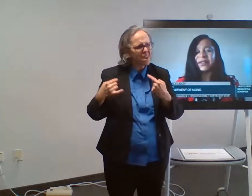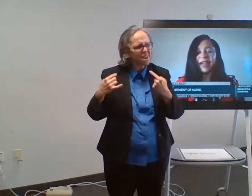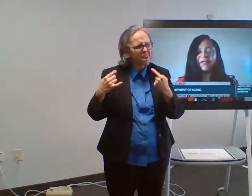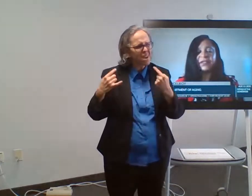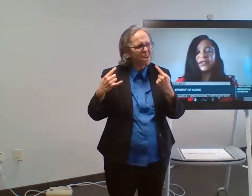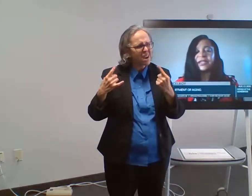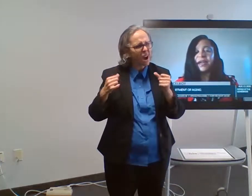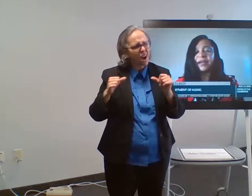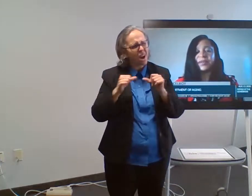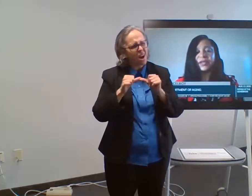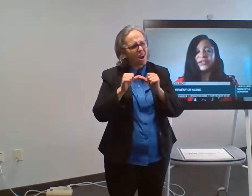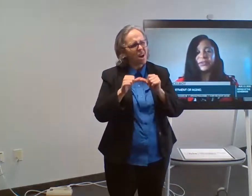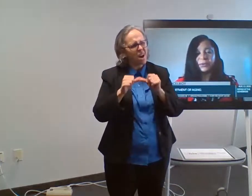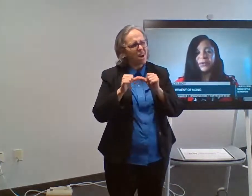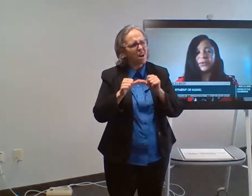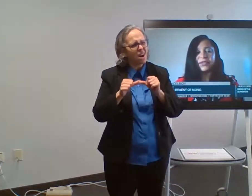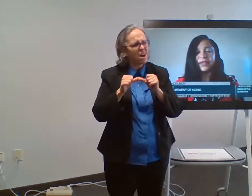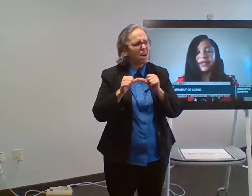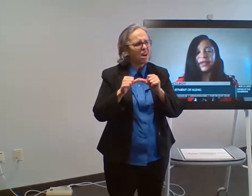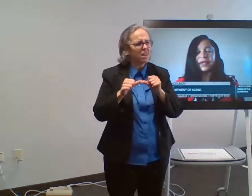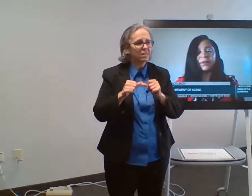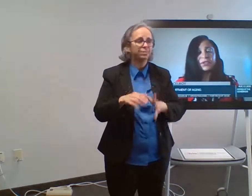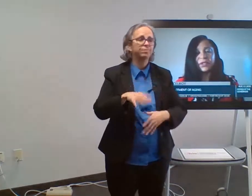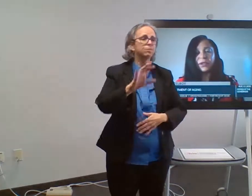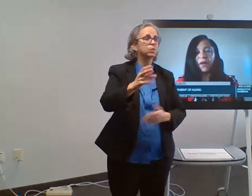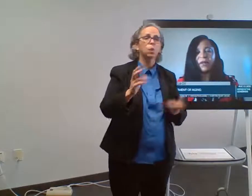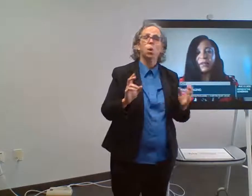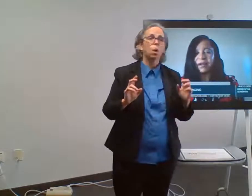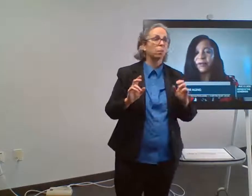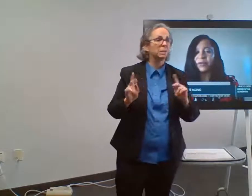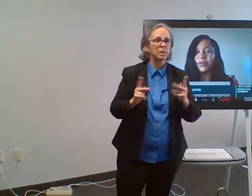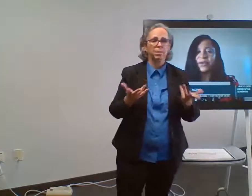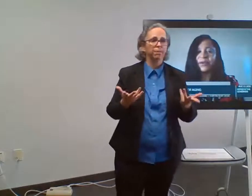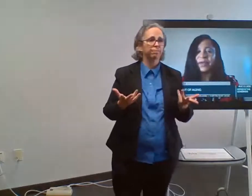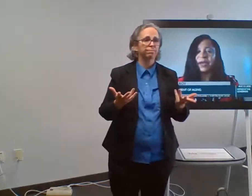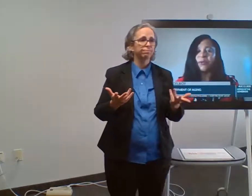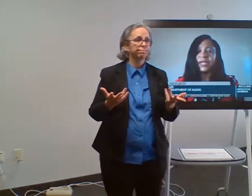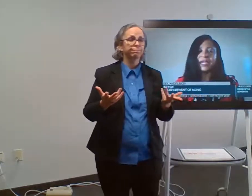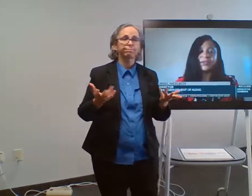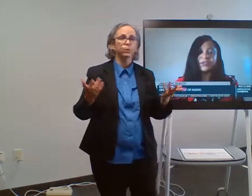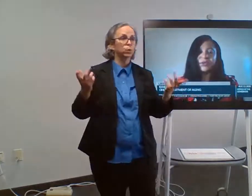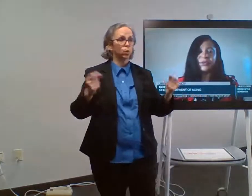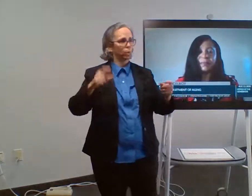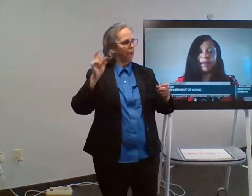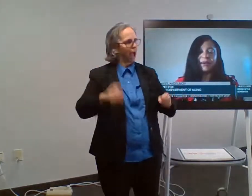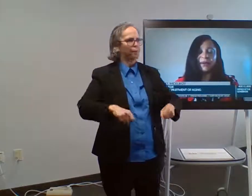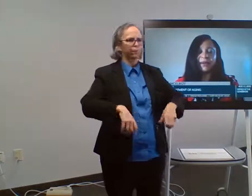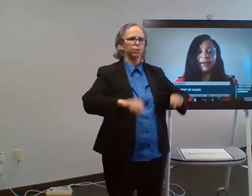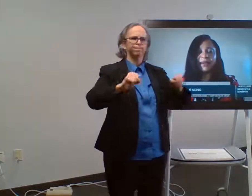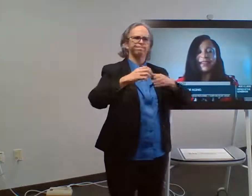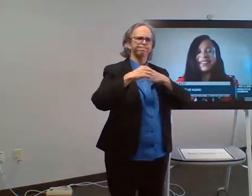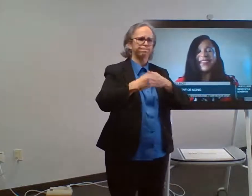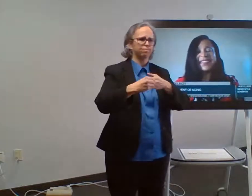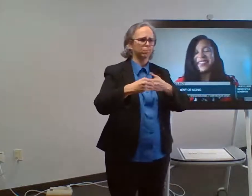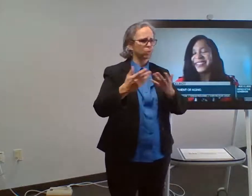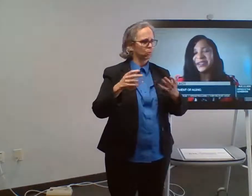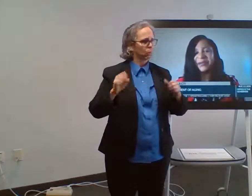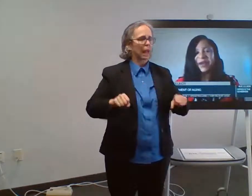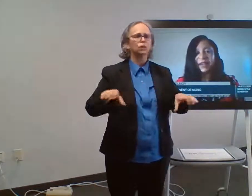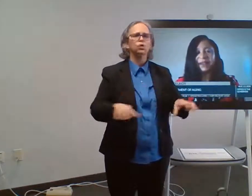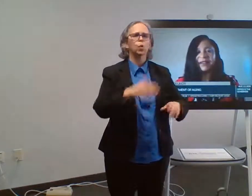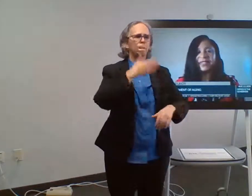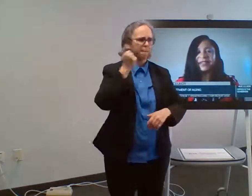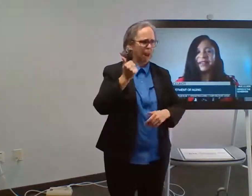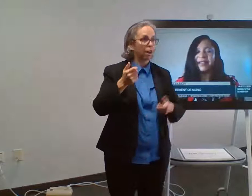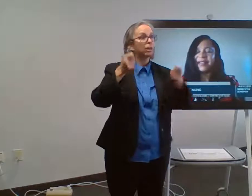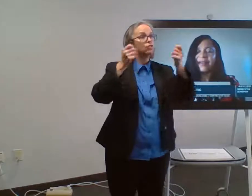from having their livelihood cut because of rules. With Director Hall and the Governor, we know that we can do better. And then